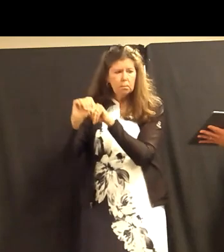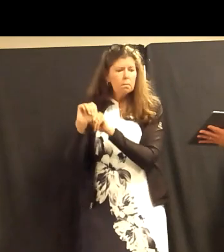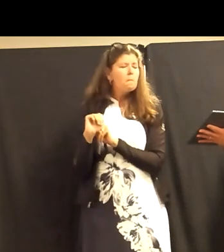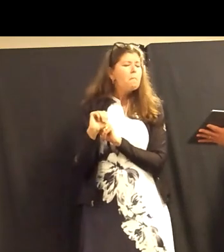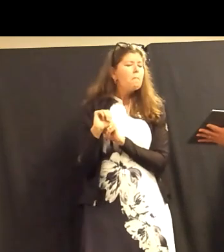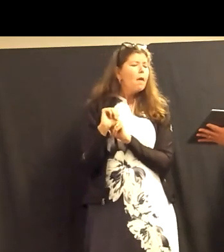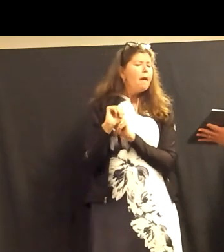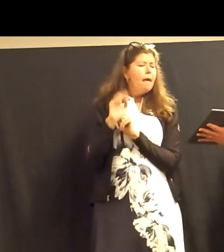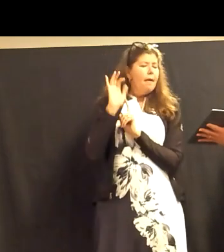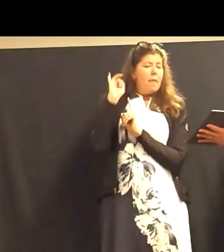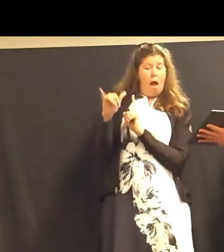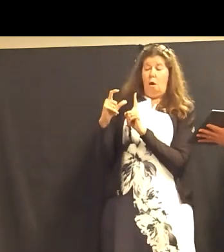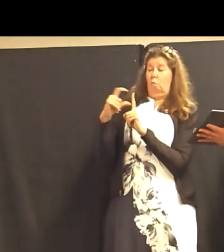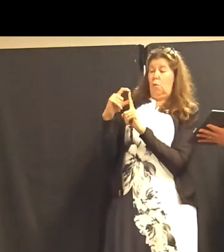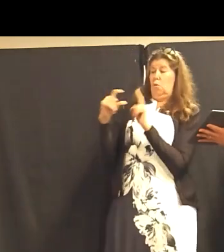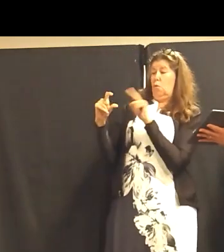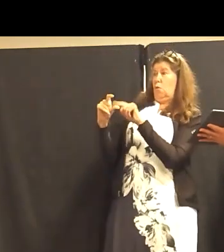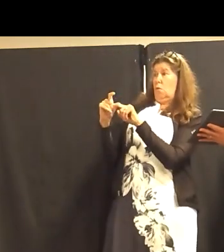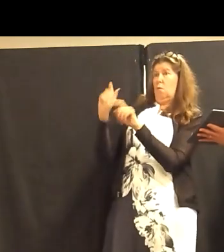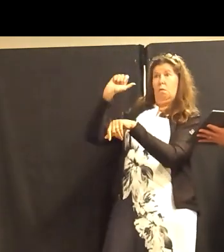phonocentrism.